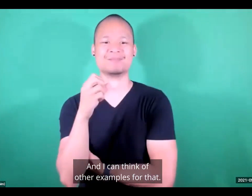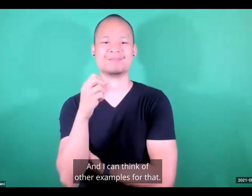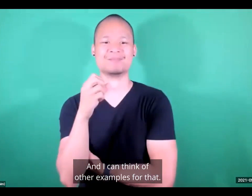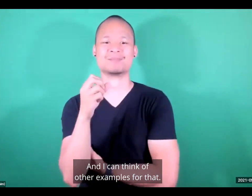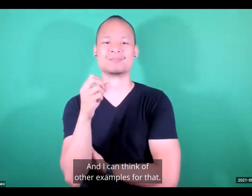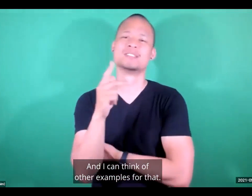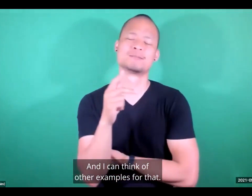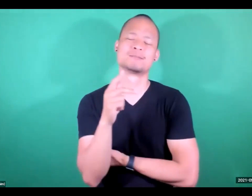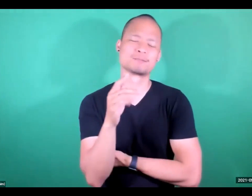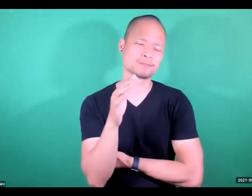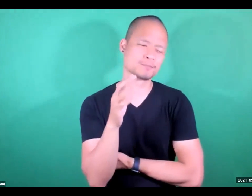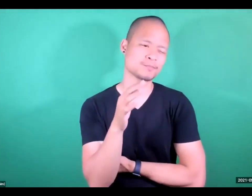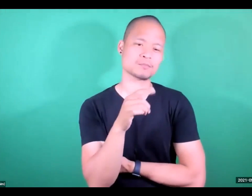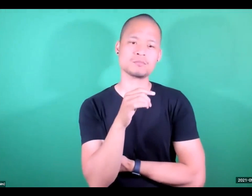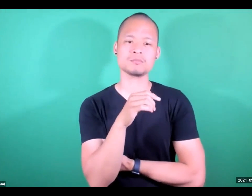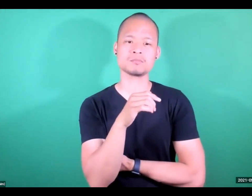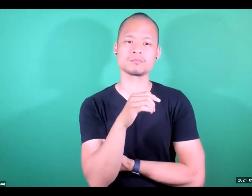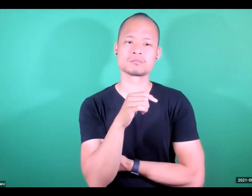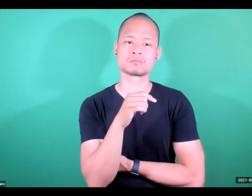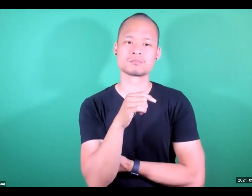and I can think of